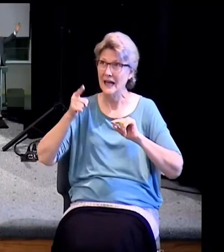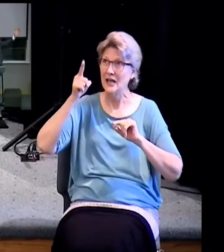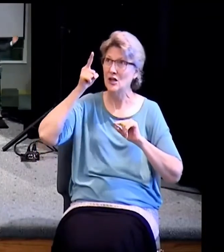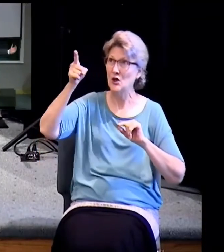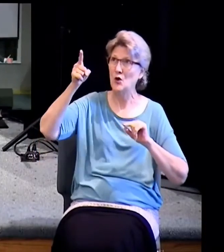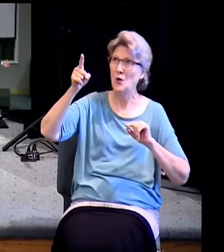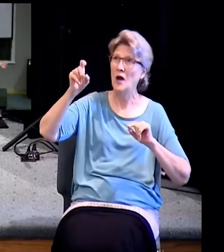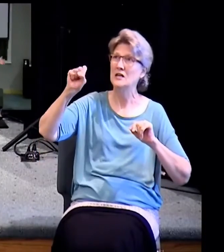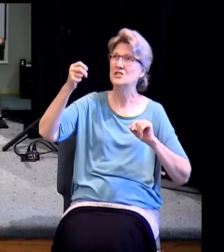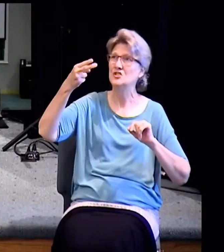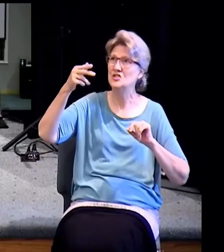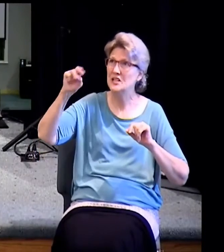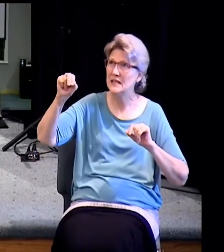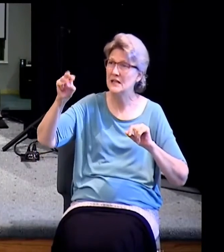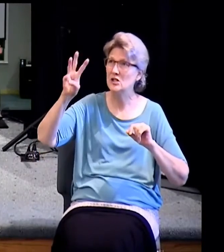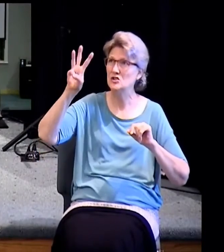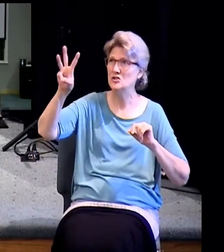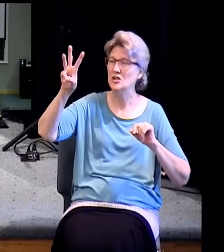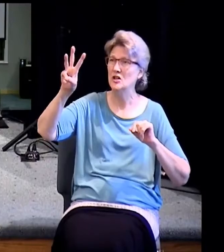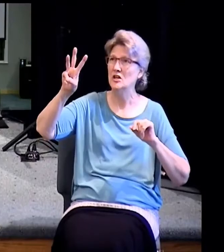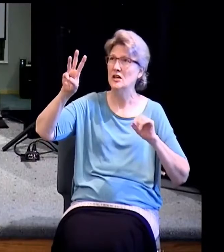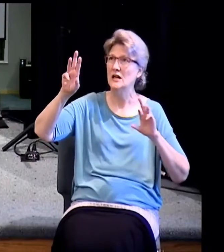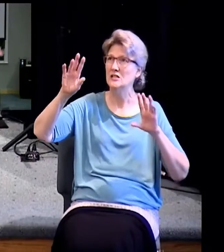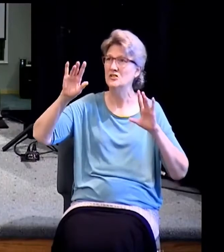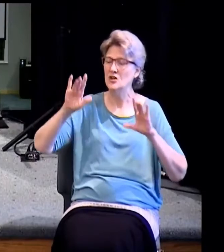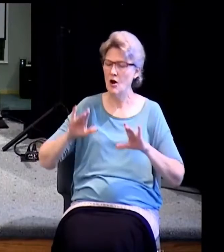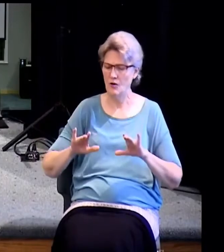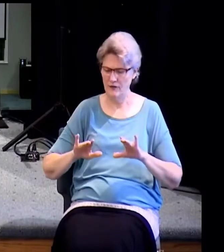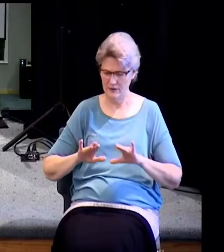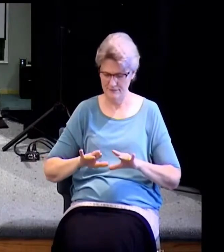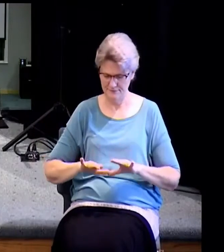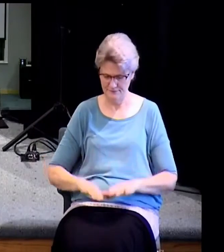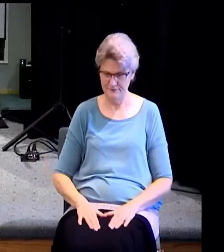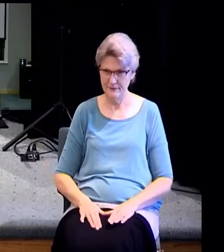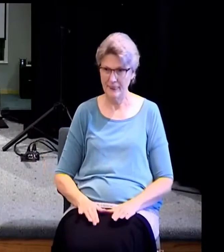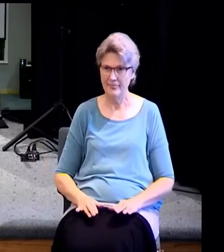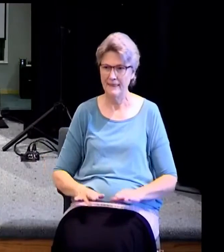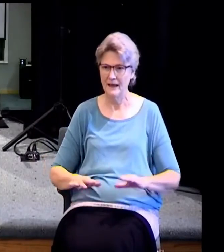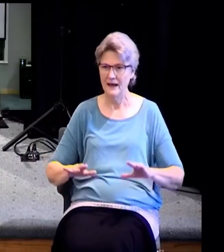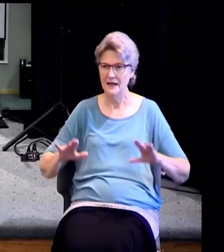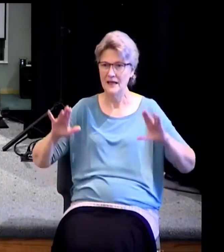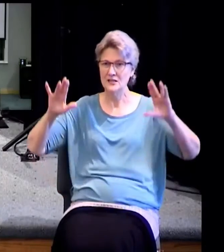Sheen. We are saying, Jehovah. We are saying, Yeshua.